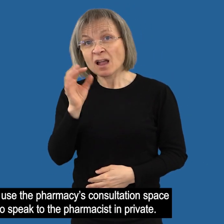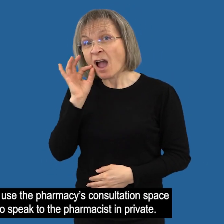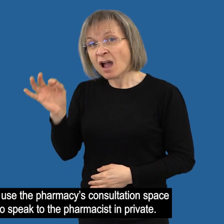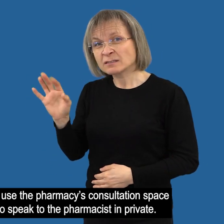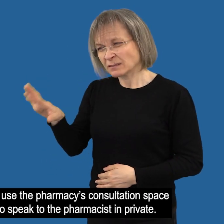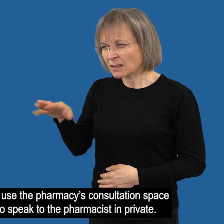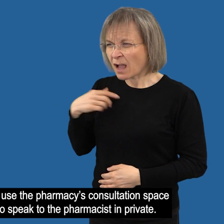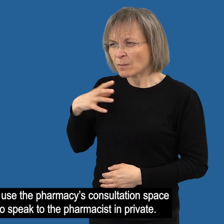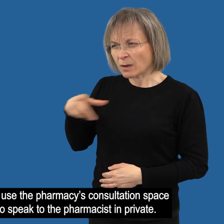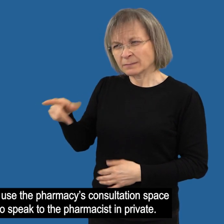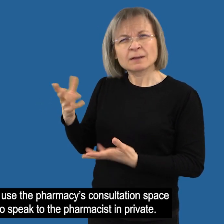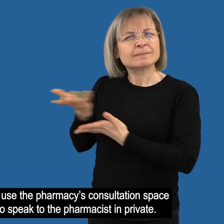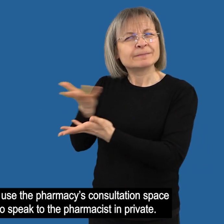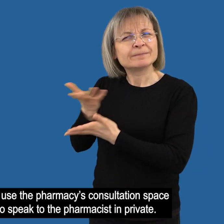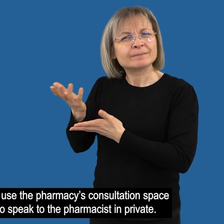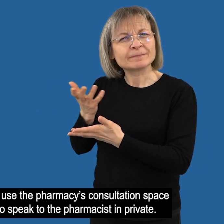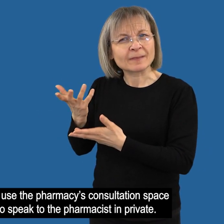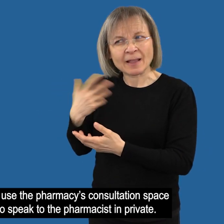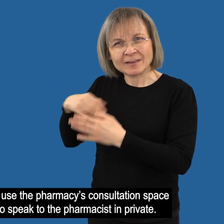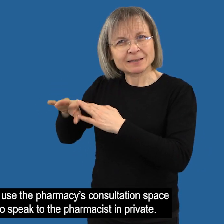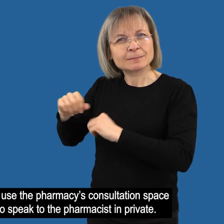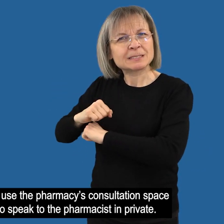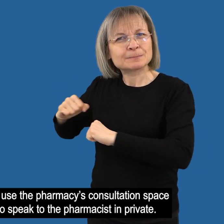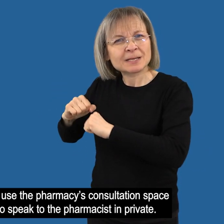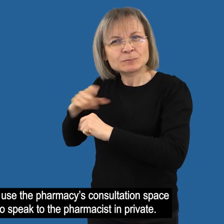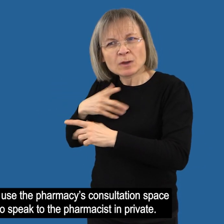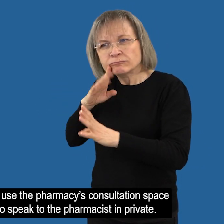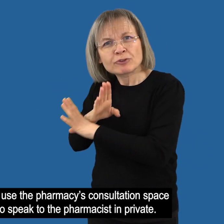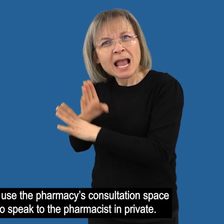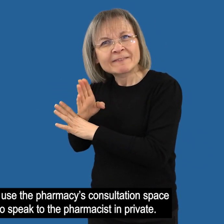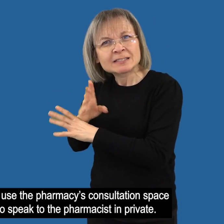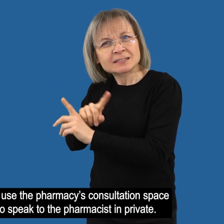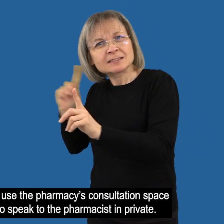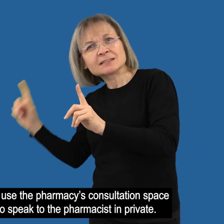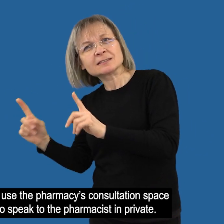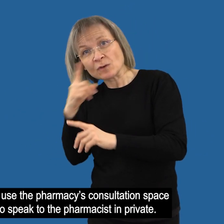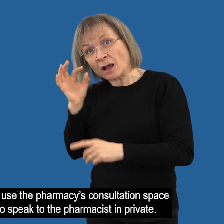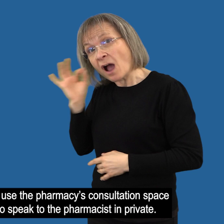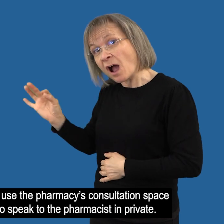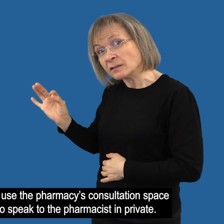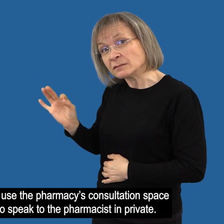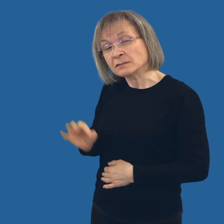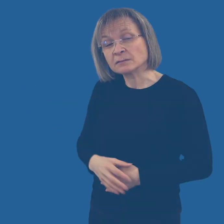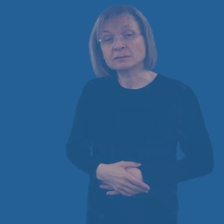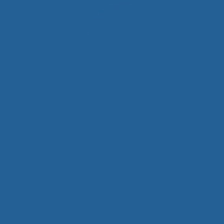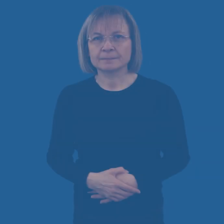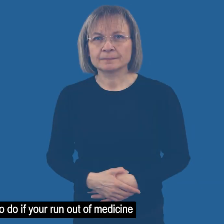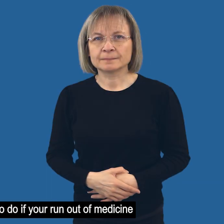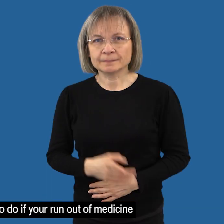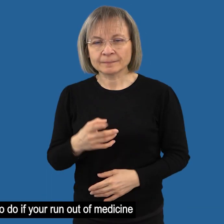You can ask to use the pharmacy's consultation space if you want to speak to the pharmacist in private. What